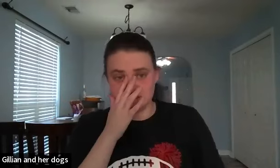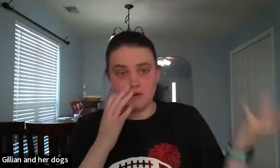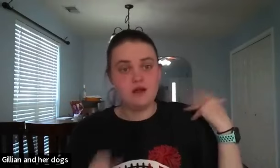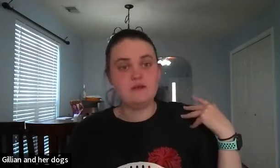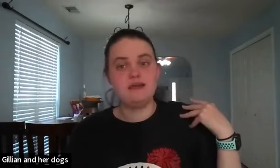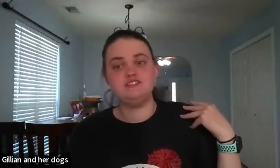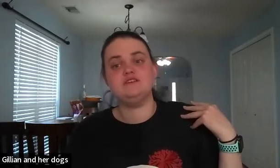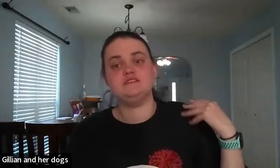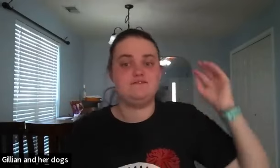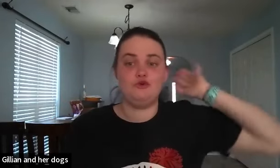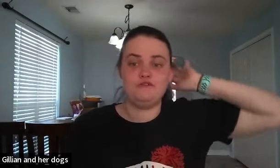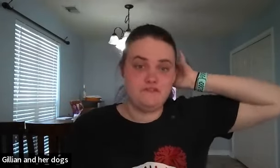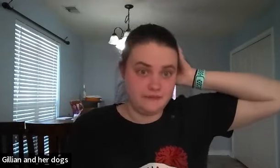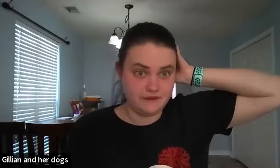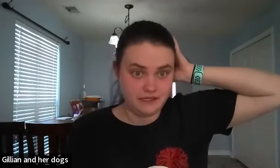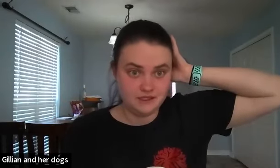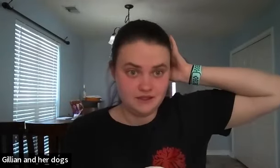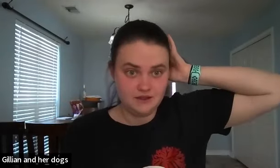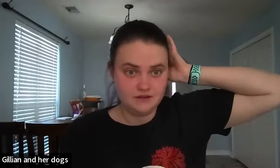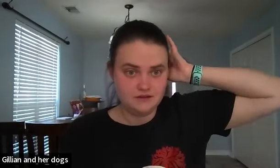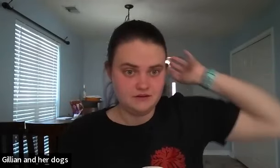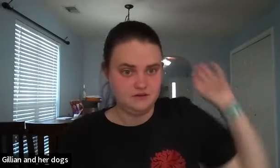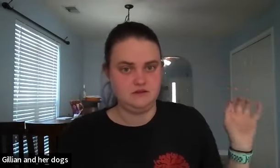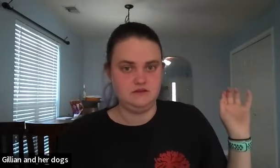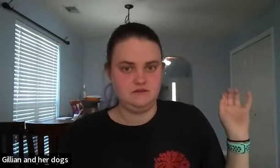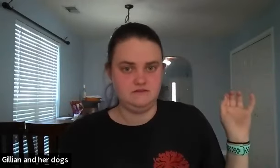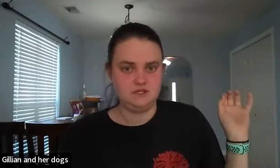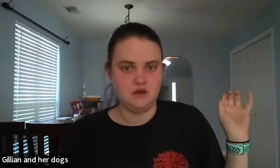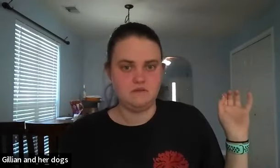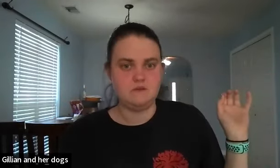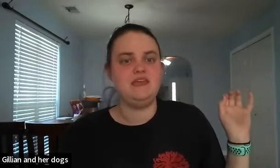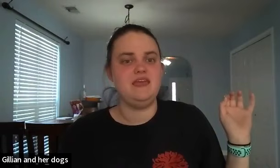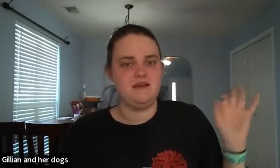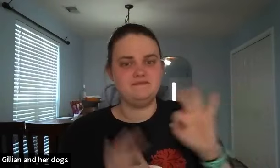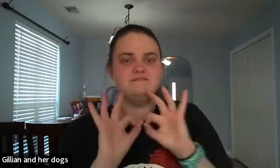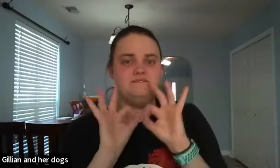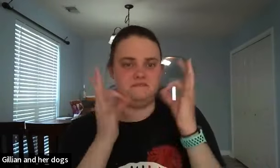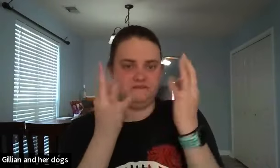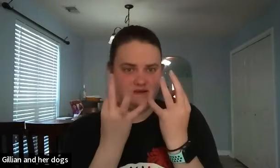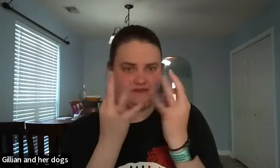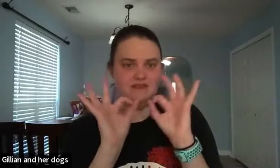go all the way back to the sign for family. Do y'all remember? Yeah,